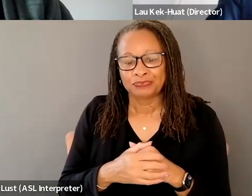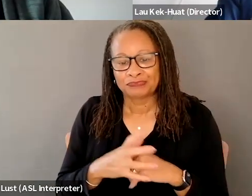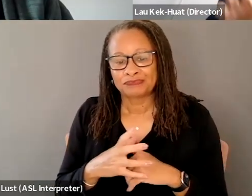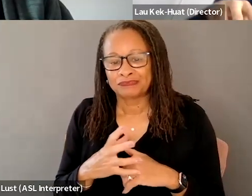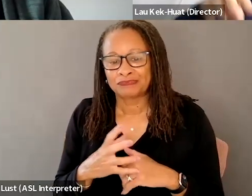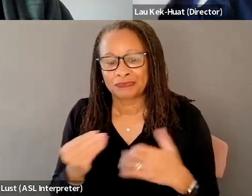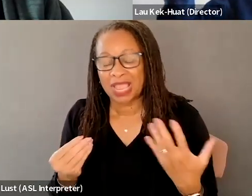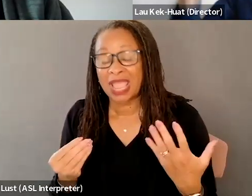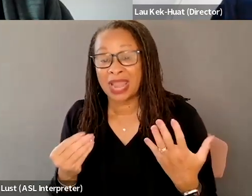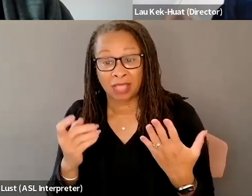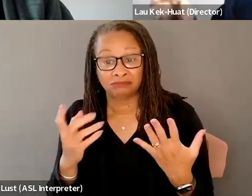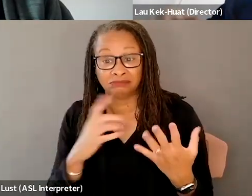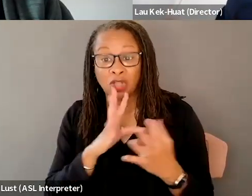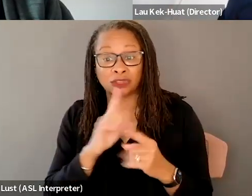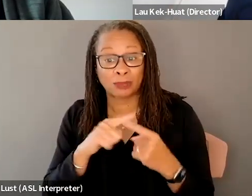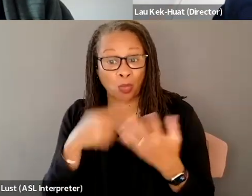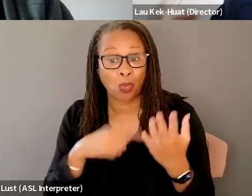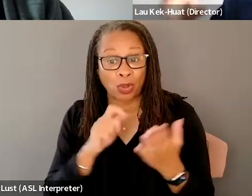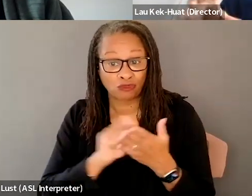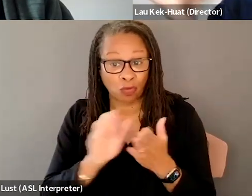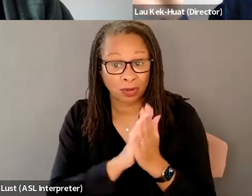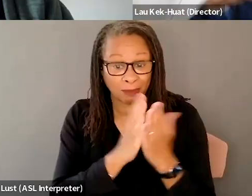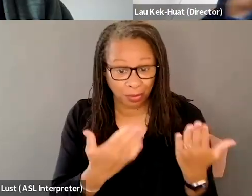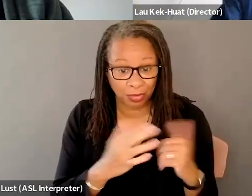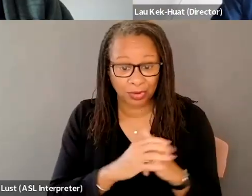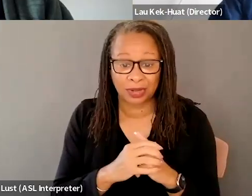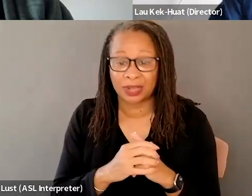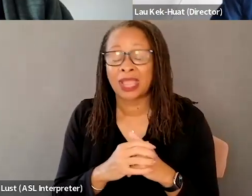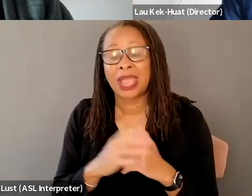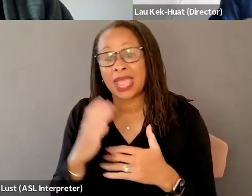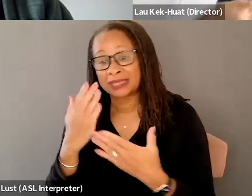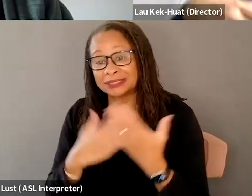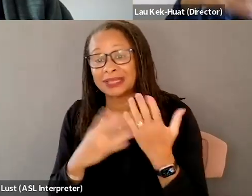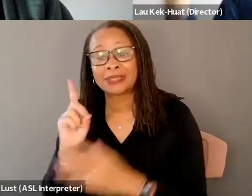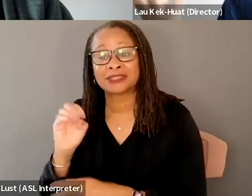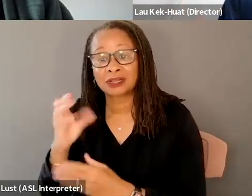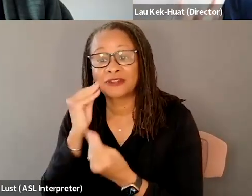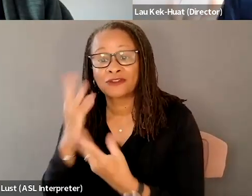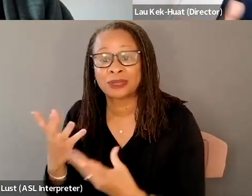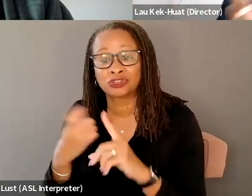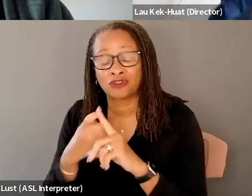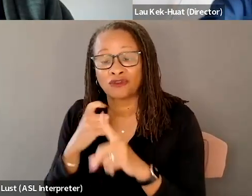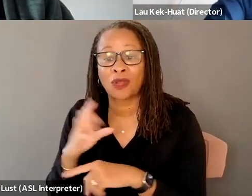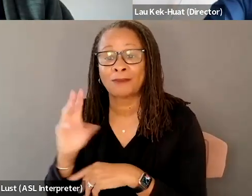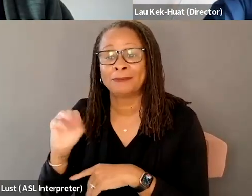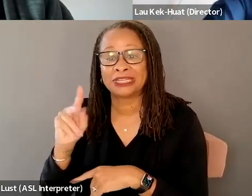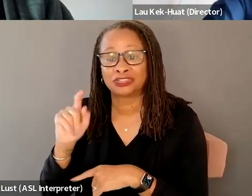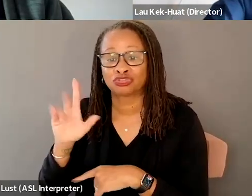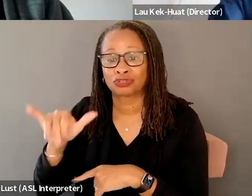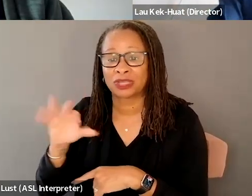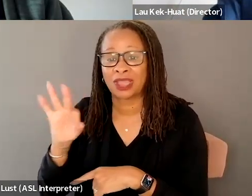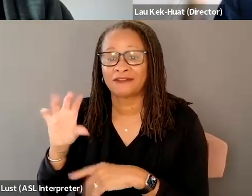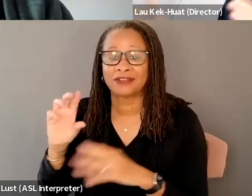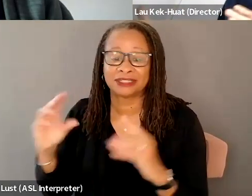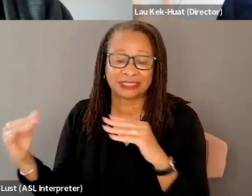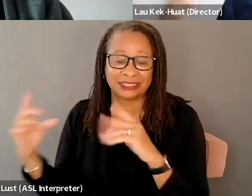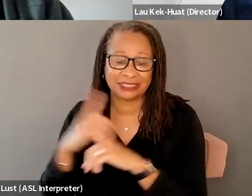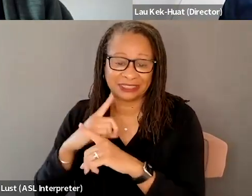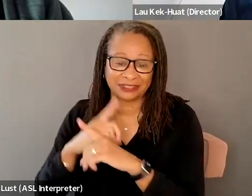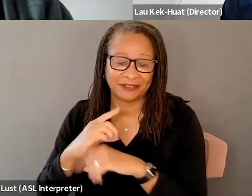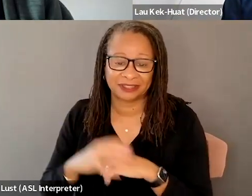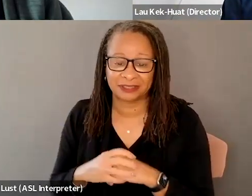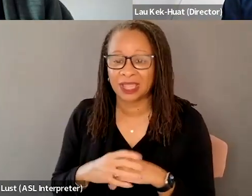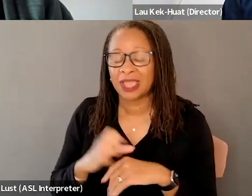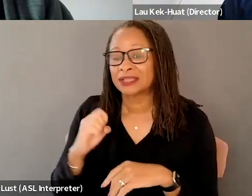in the book, and with some document from the Ministry of Defense of Japan, the plan was made in Taipei, which is unknown